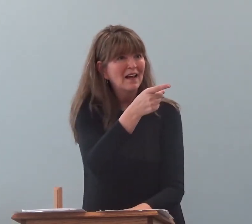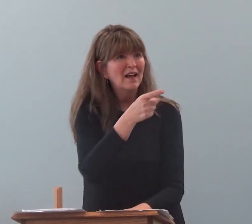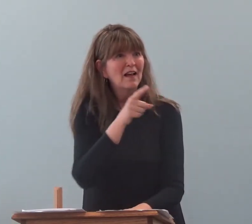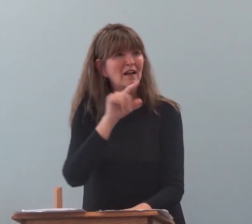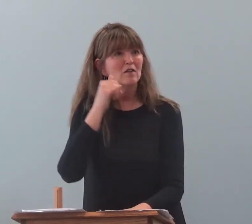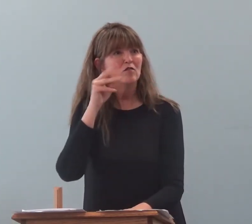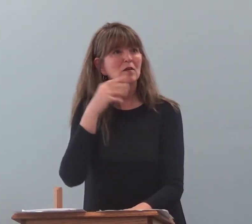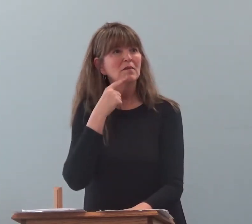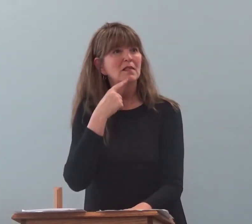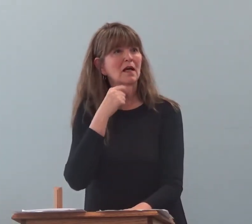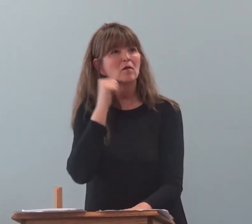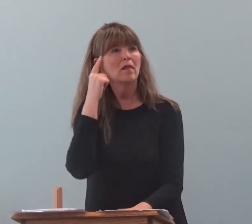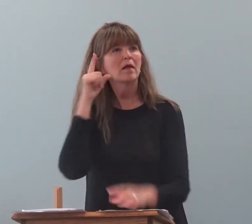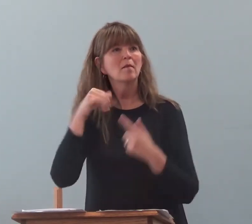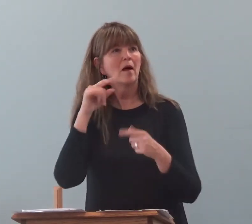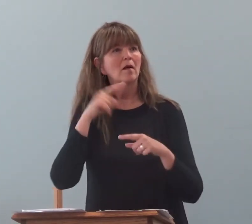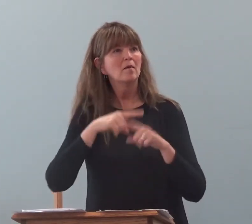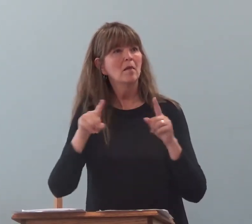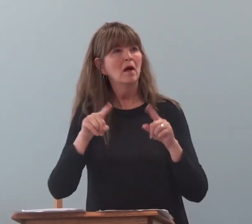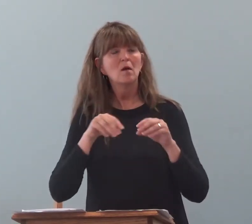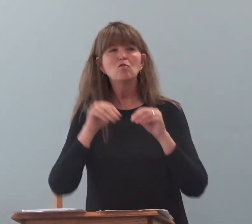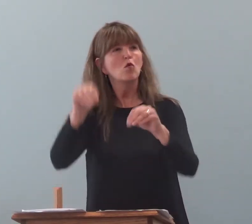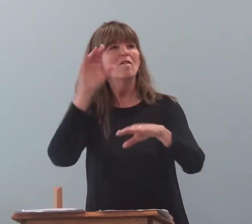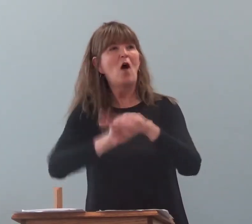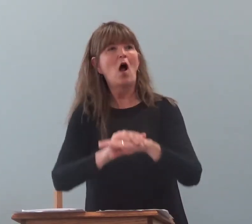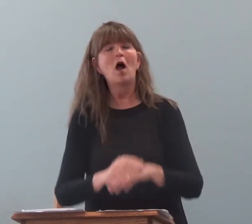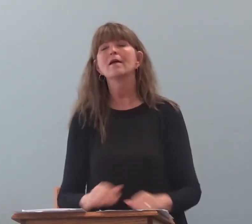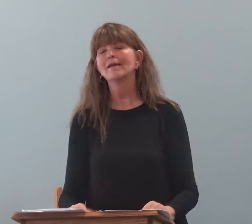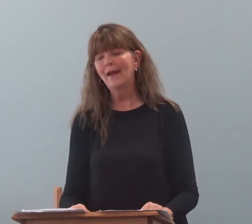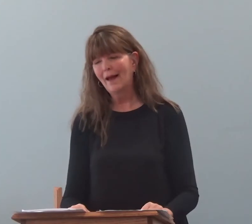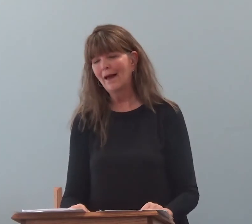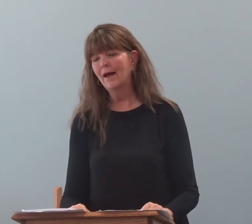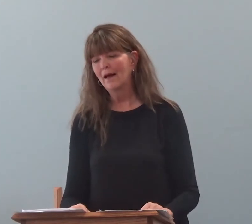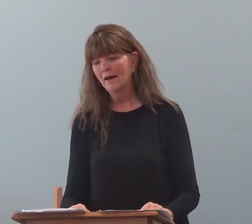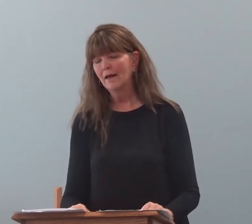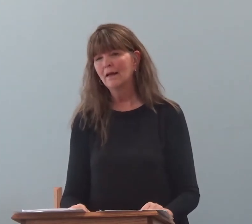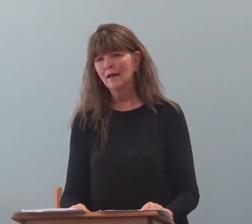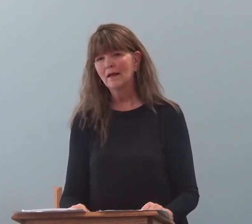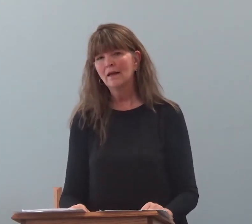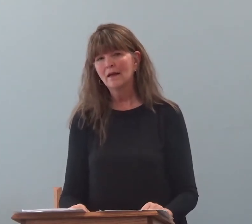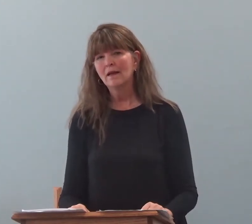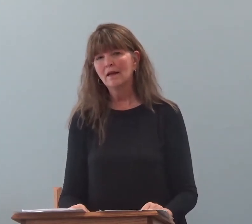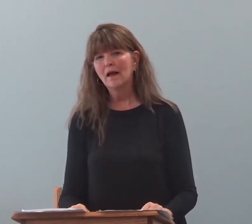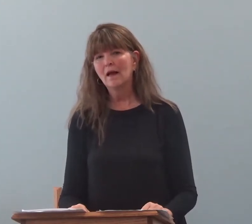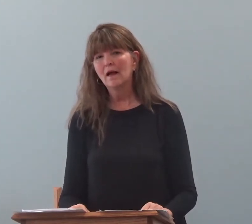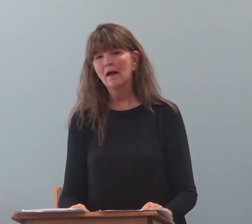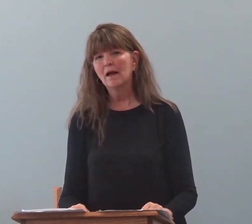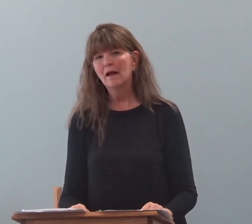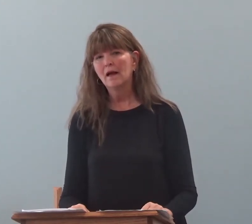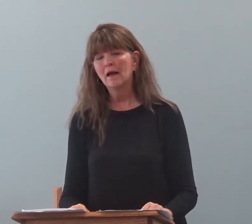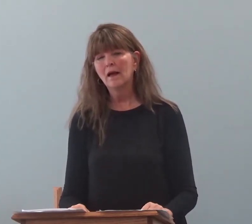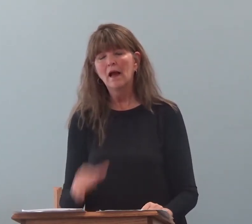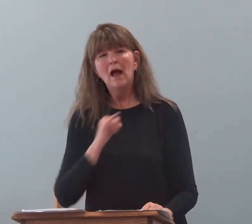had the Zoom ministry without this. And John says, yeah, we had time not to think about what was going